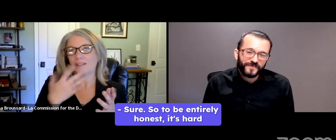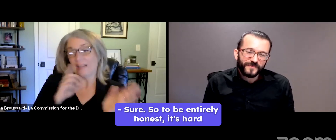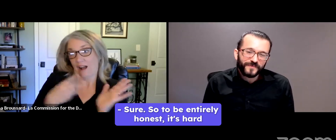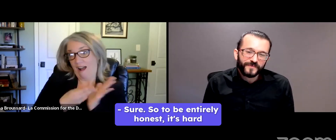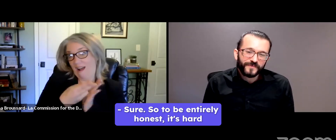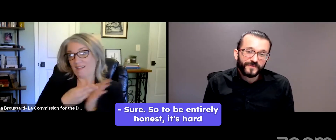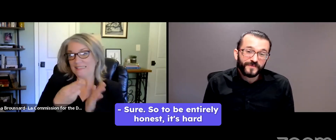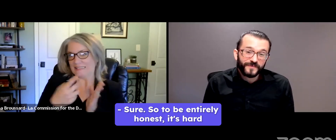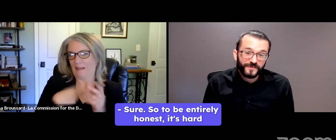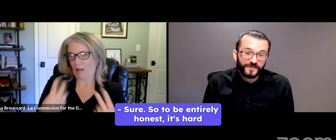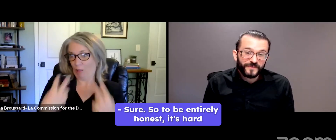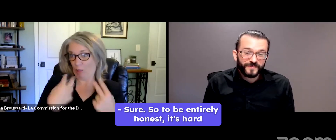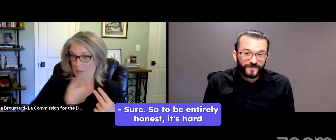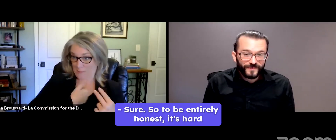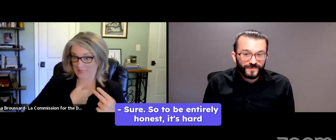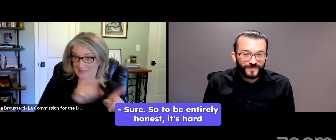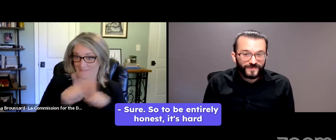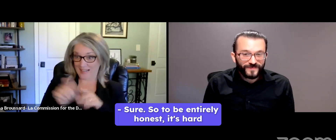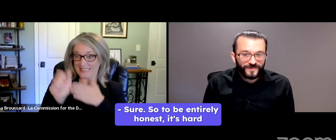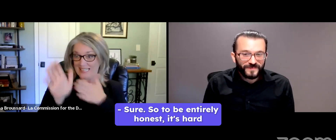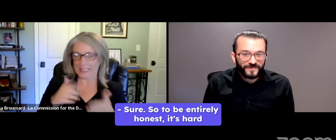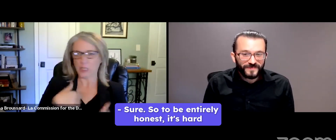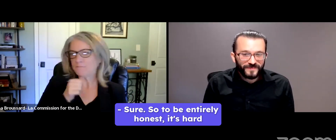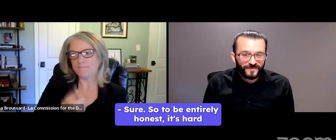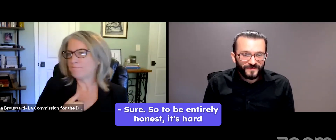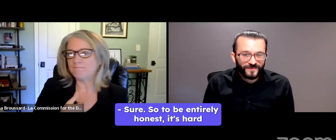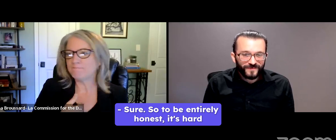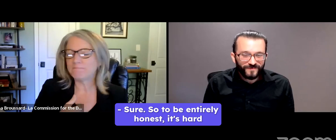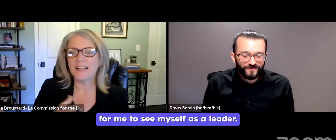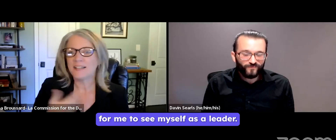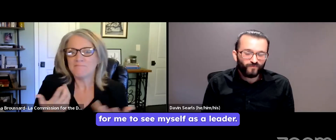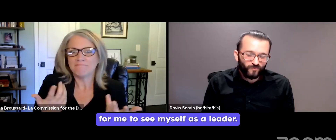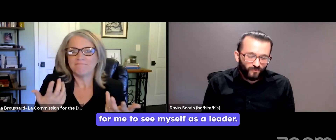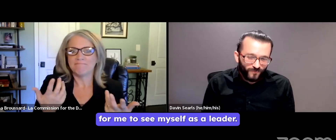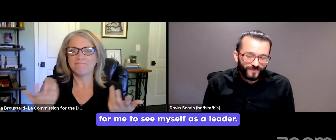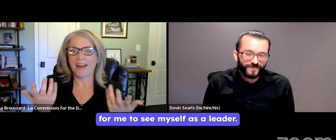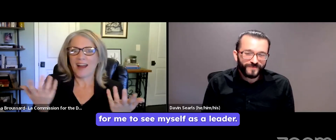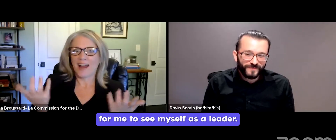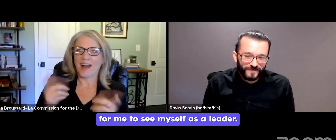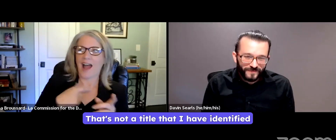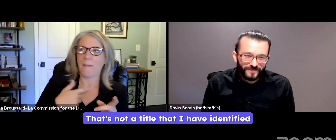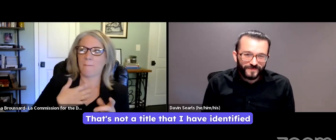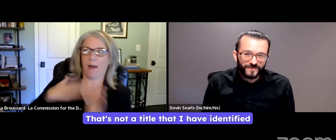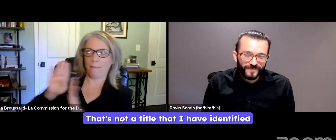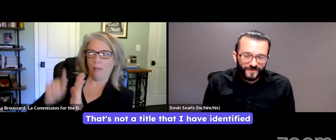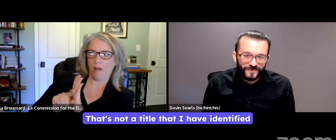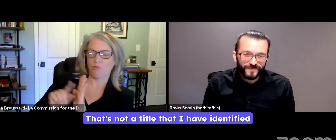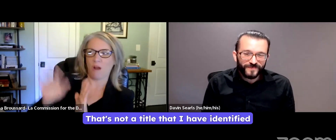Sure. So to be entirely honest, it's hard for me to see myself as a leader. That's not a